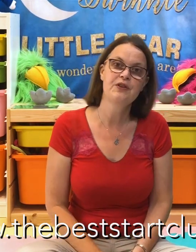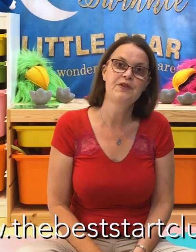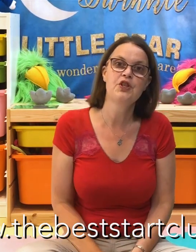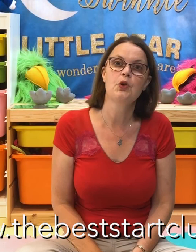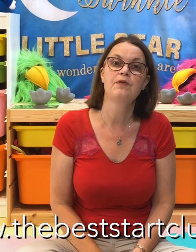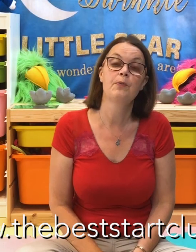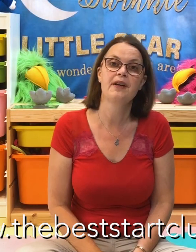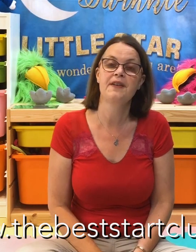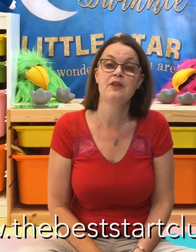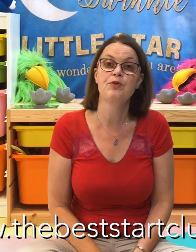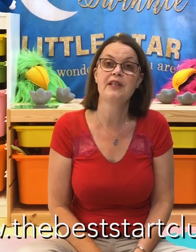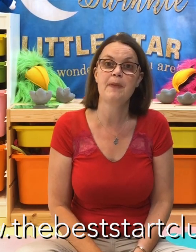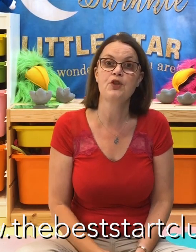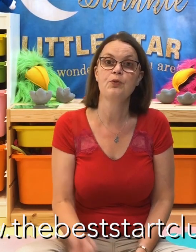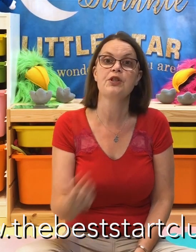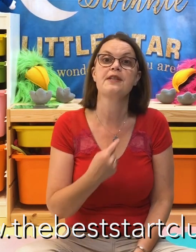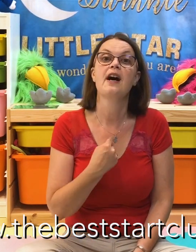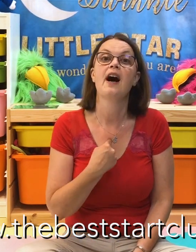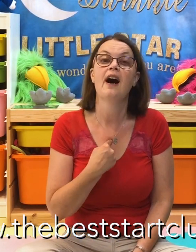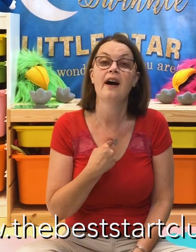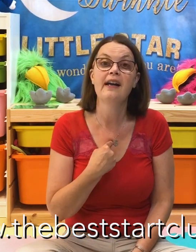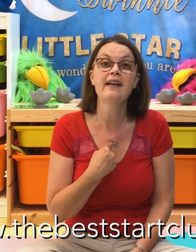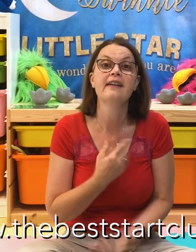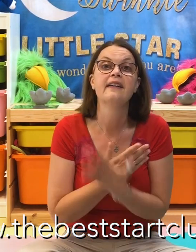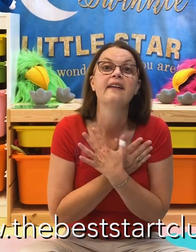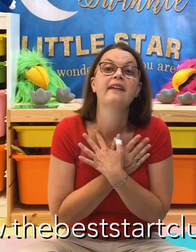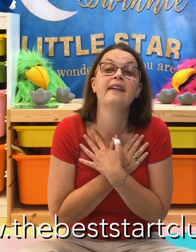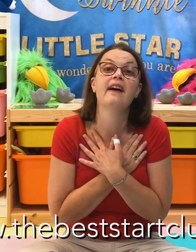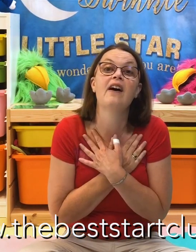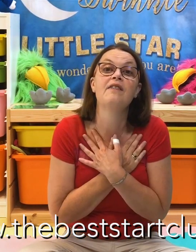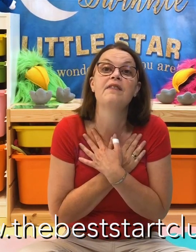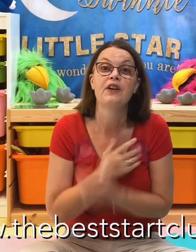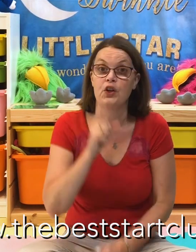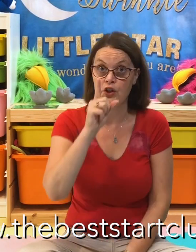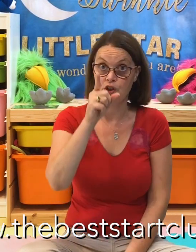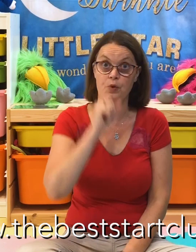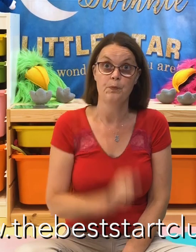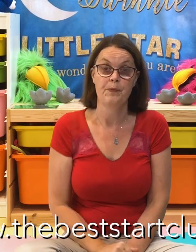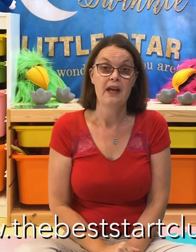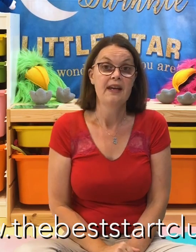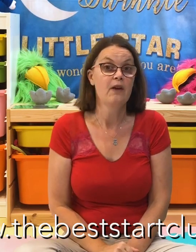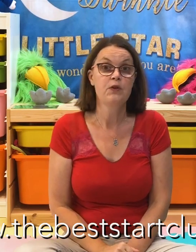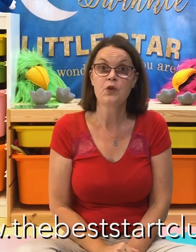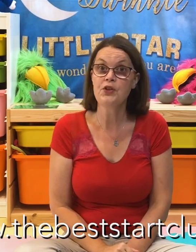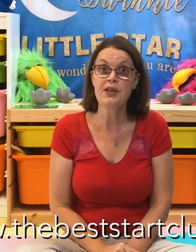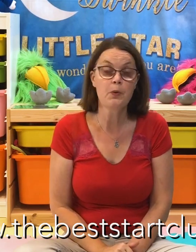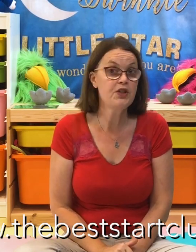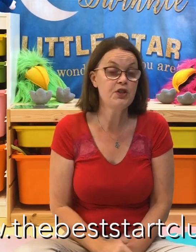finish off on what I think is really special, which is I love you. Now, if you've got any questions,